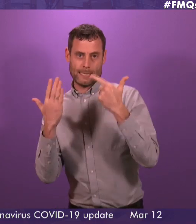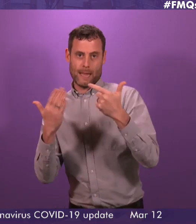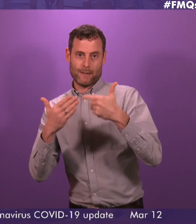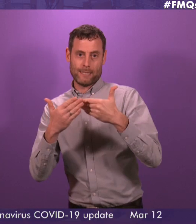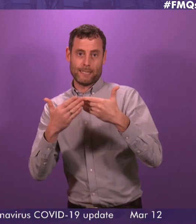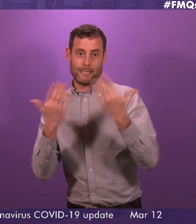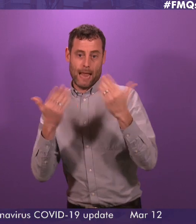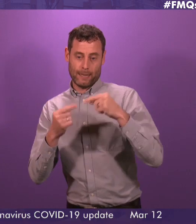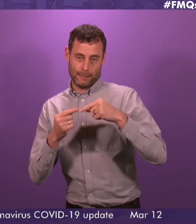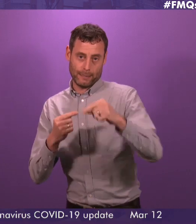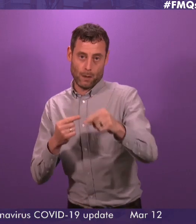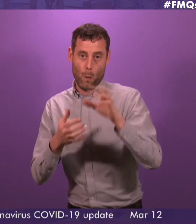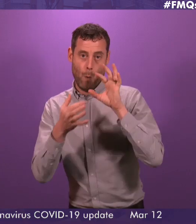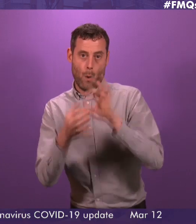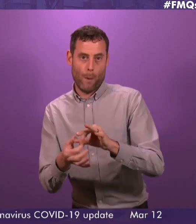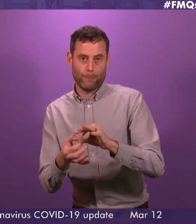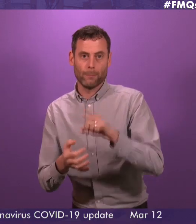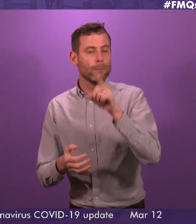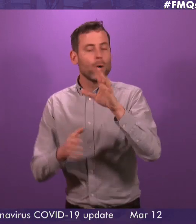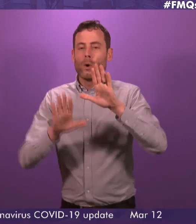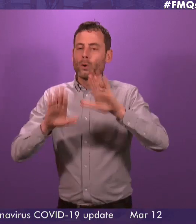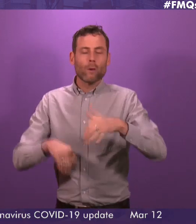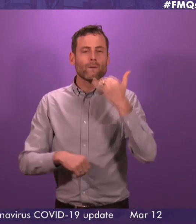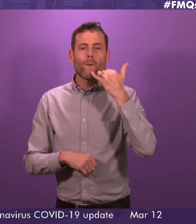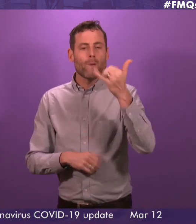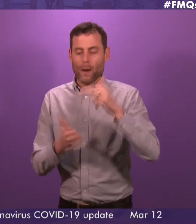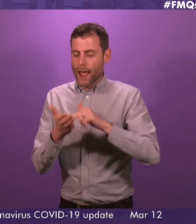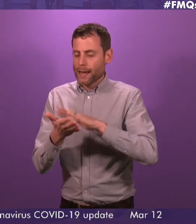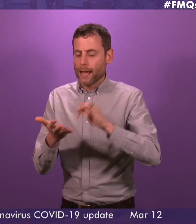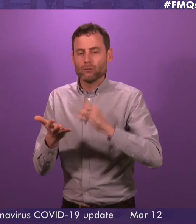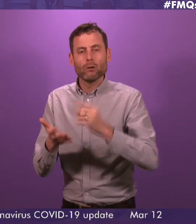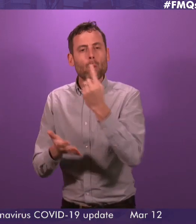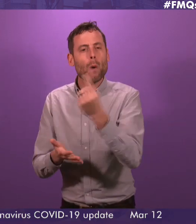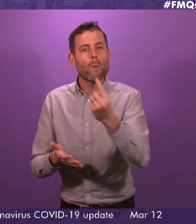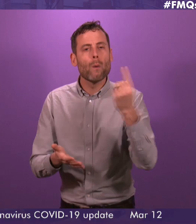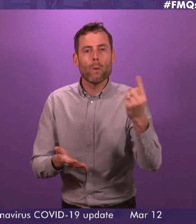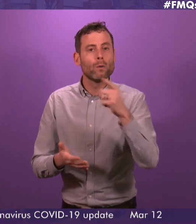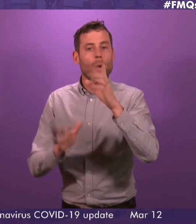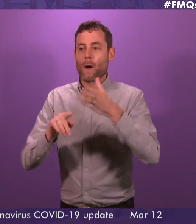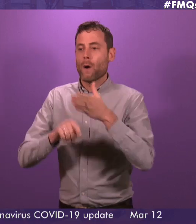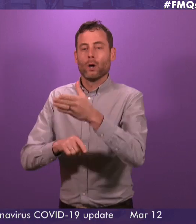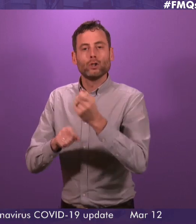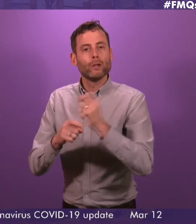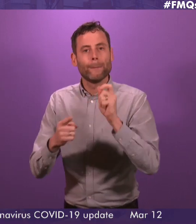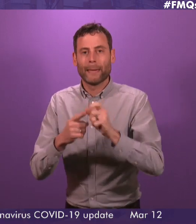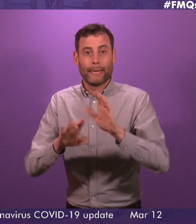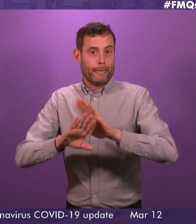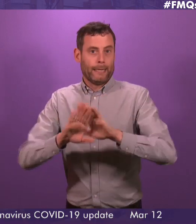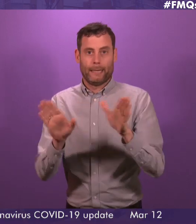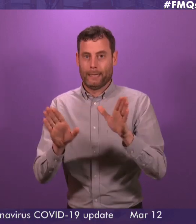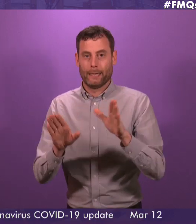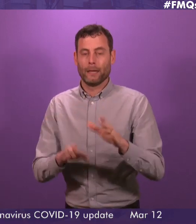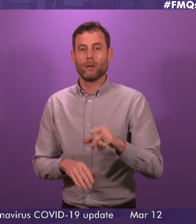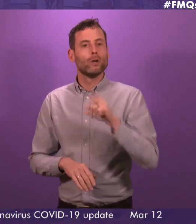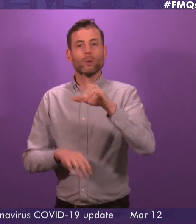not have to call NHS 111 or your GP. You should not be